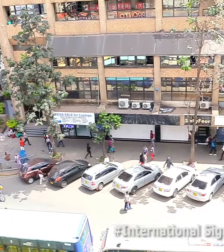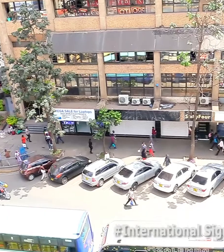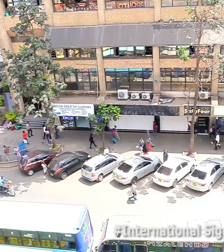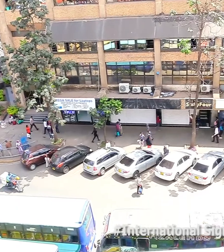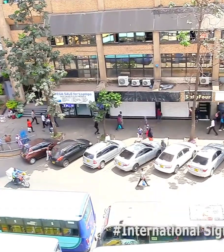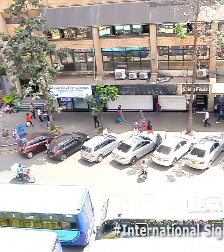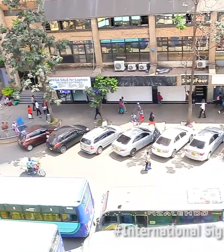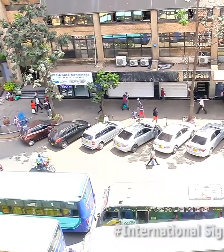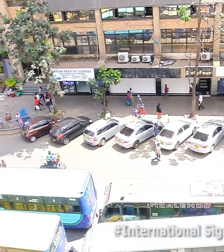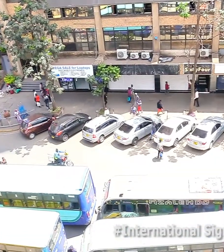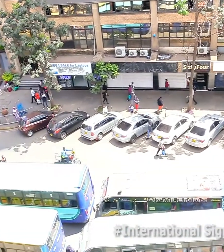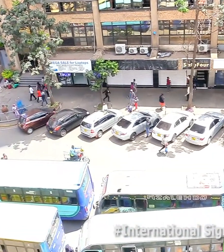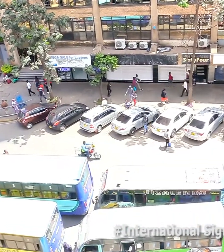was established in 1951.